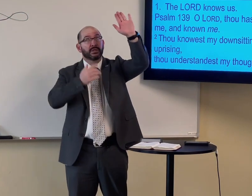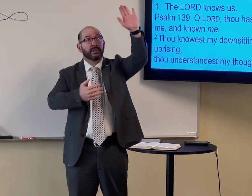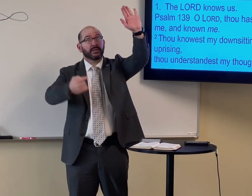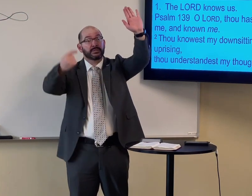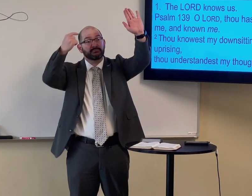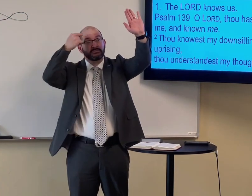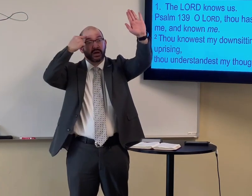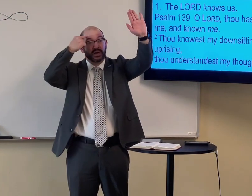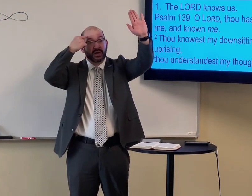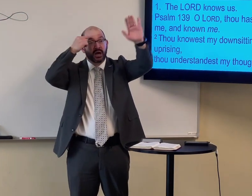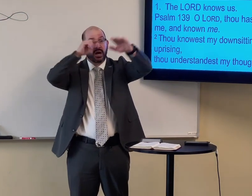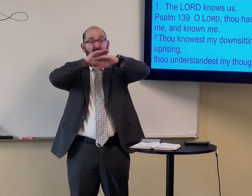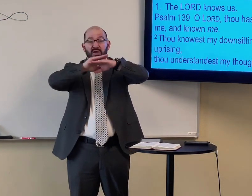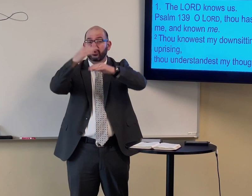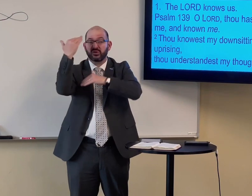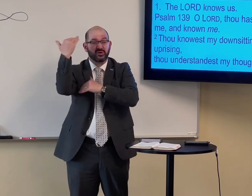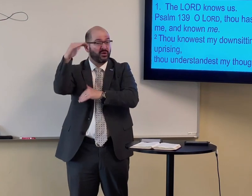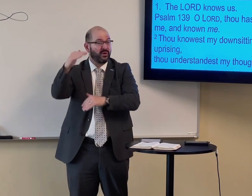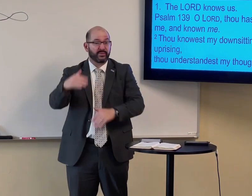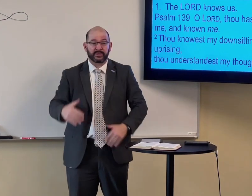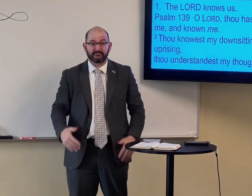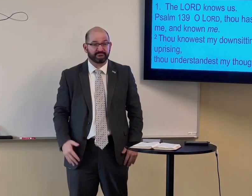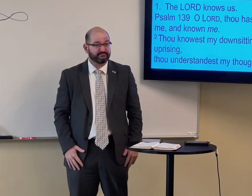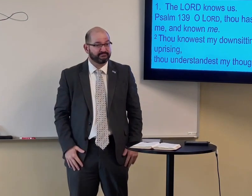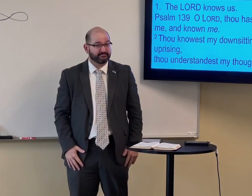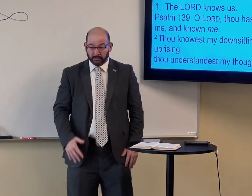God's understanding, God's mind, there are no limits on it.